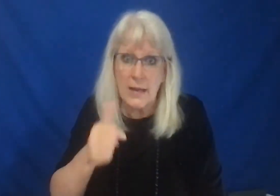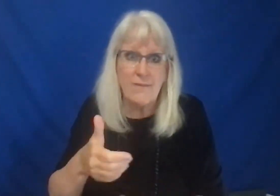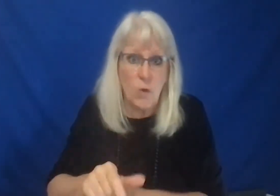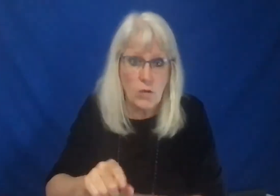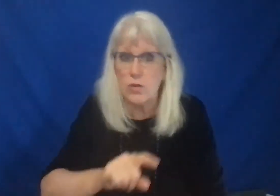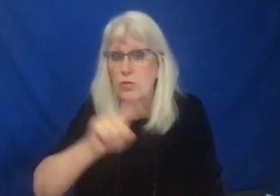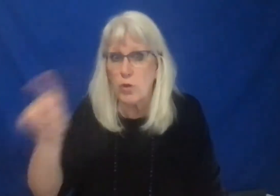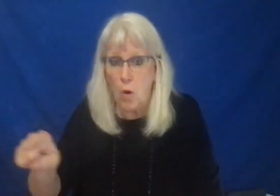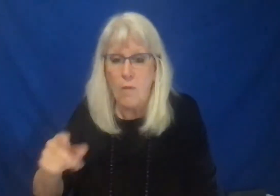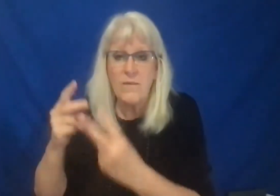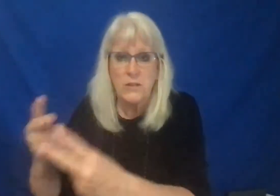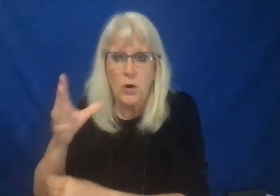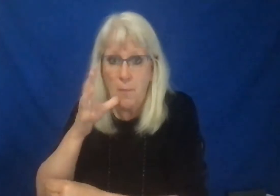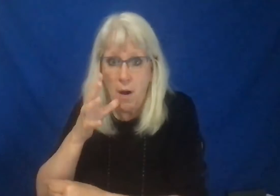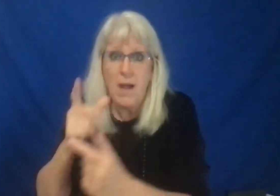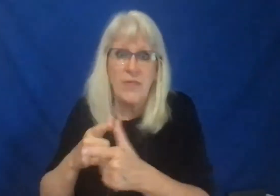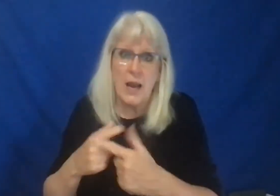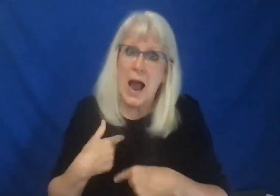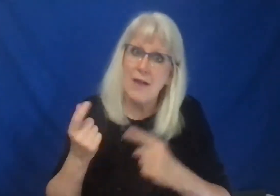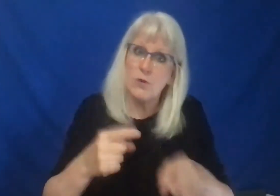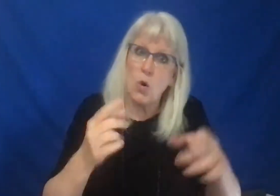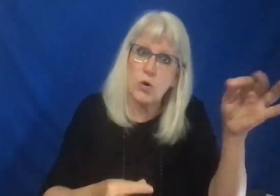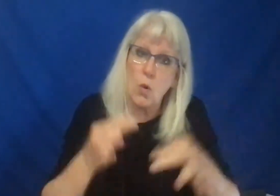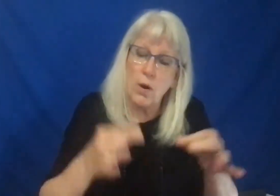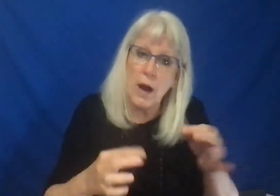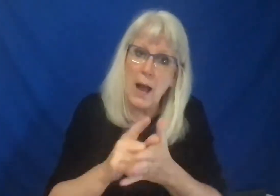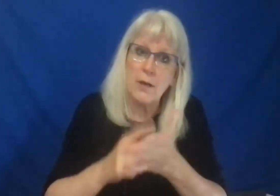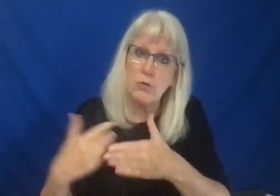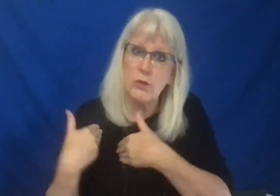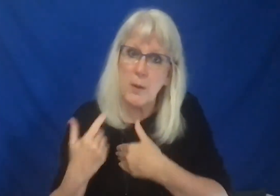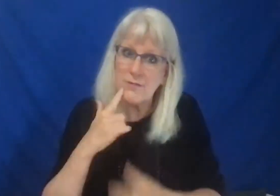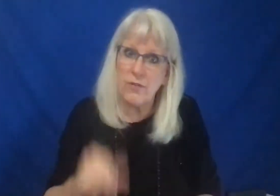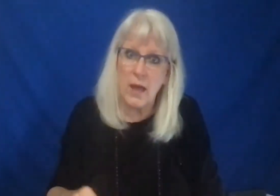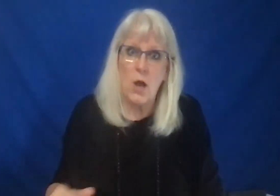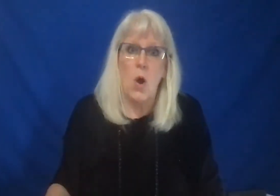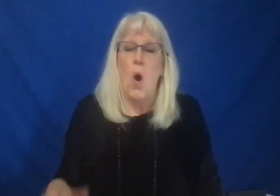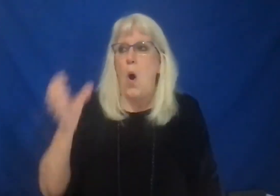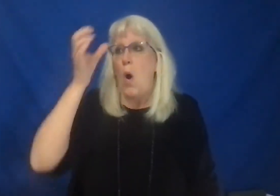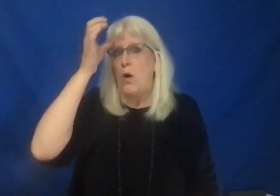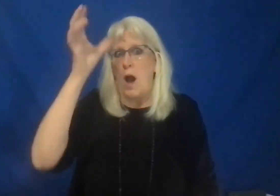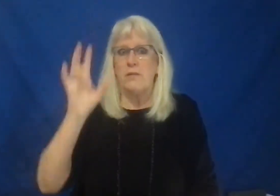butt out of bed and go see her mom, that I was legally accountable for that. And I'm like, concept 7, let's go, kid. You got to